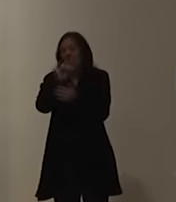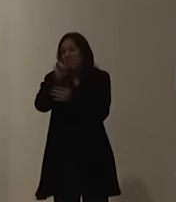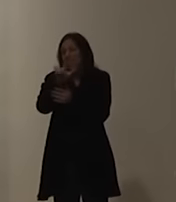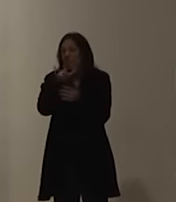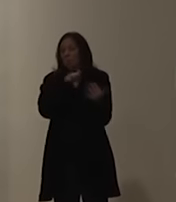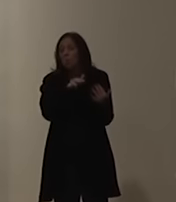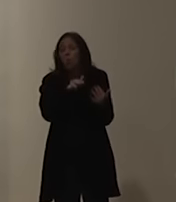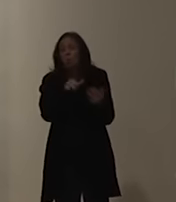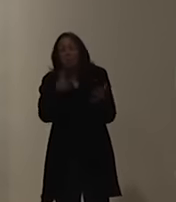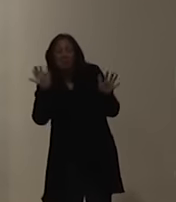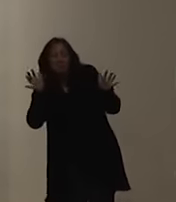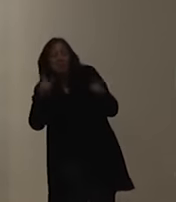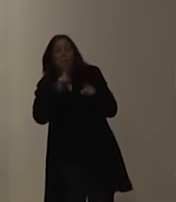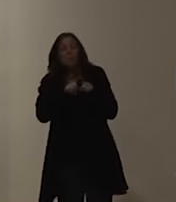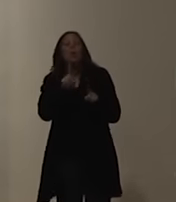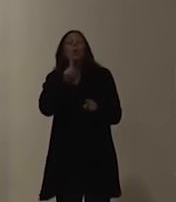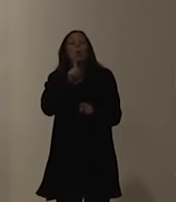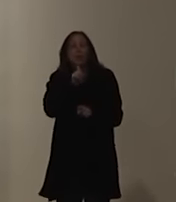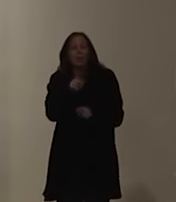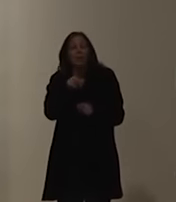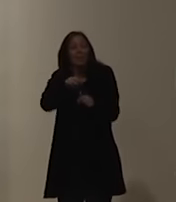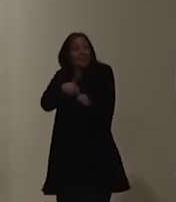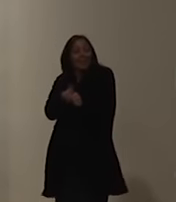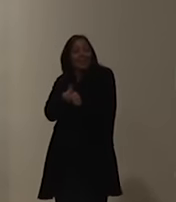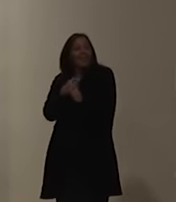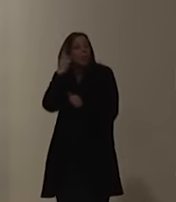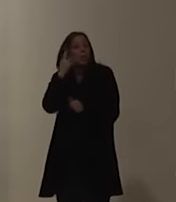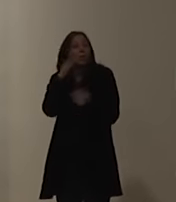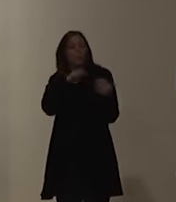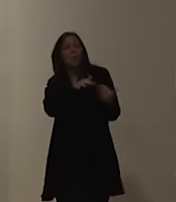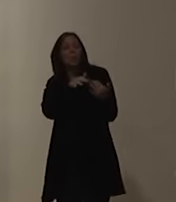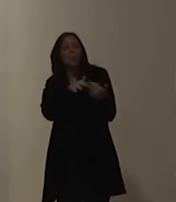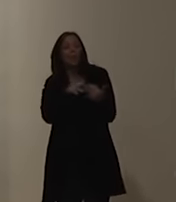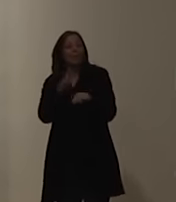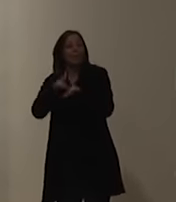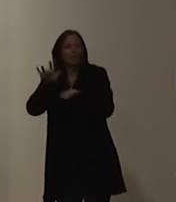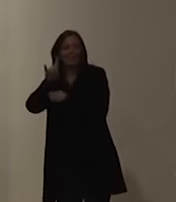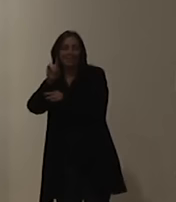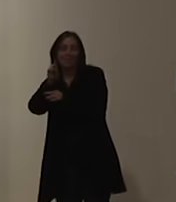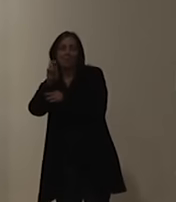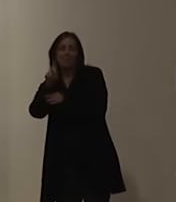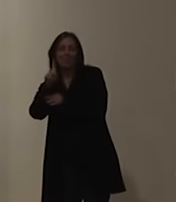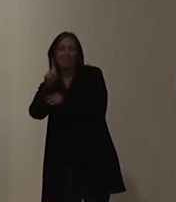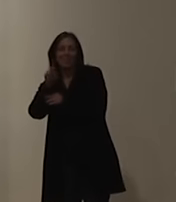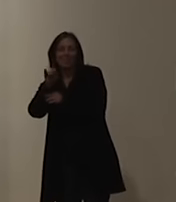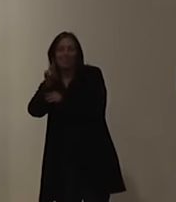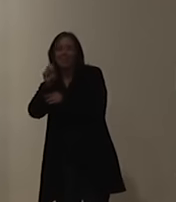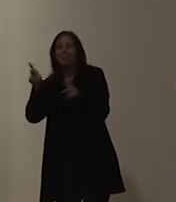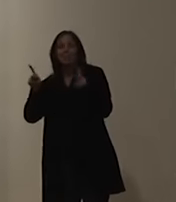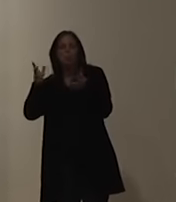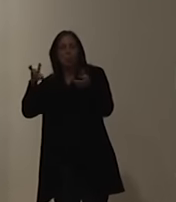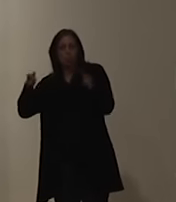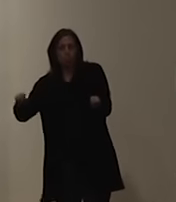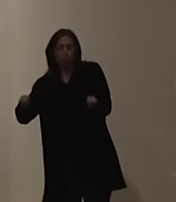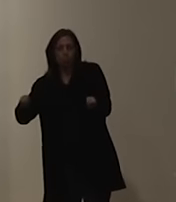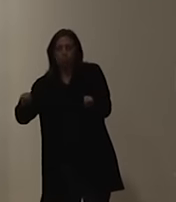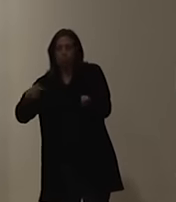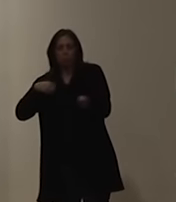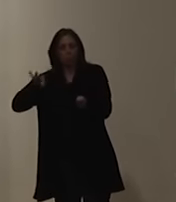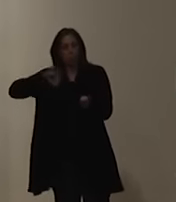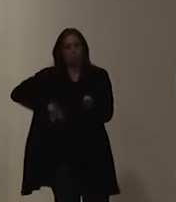diamond mines of Sierra Leone. And both of these guys who